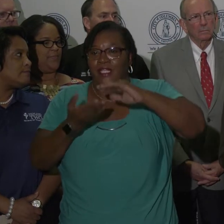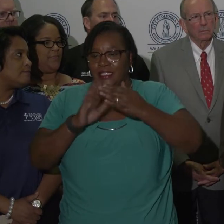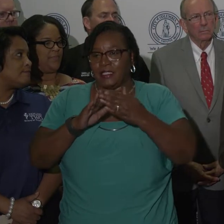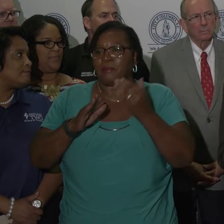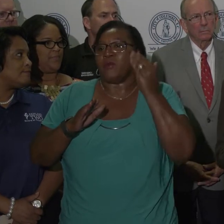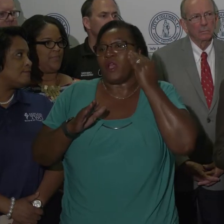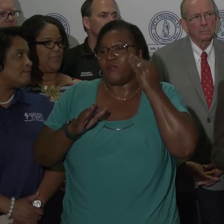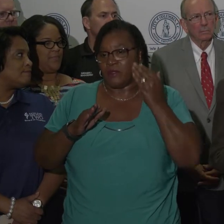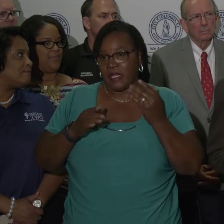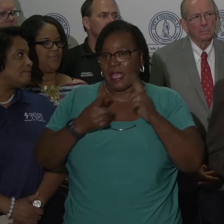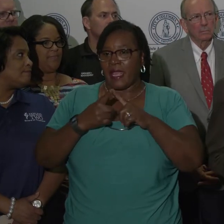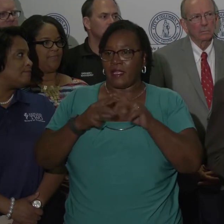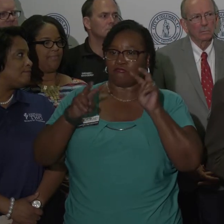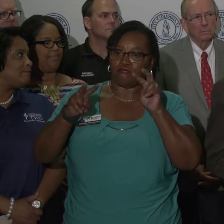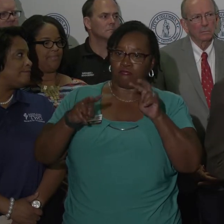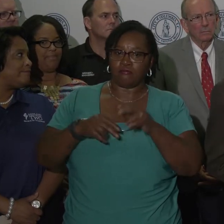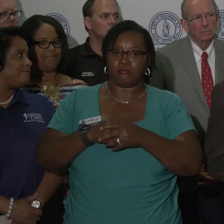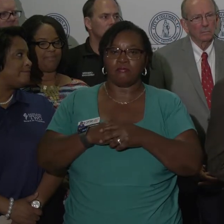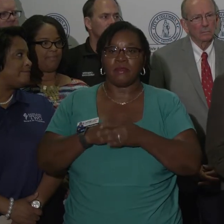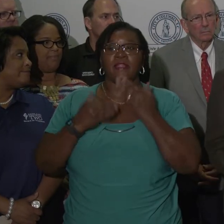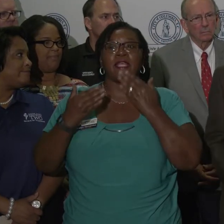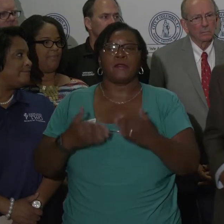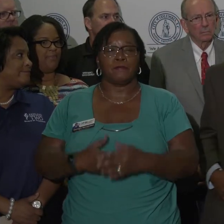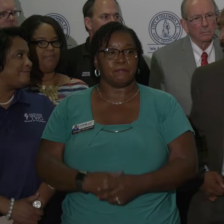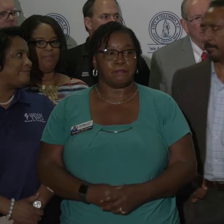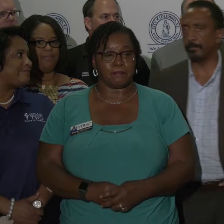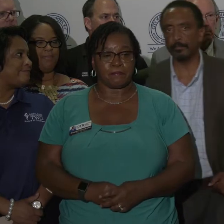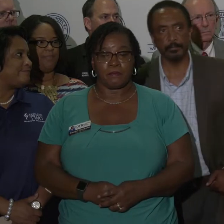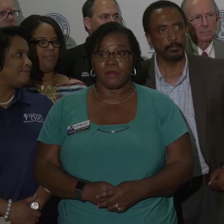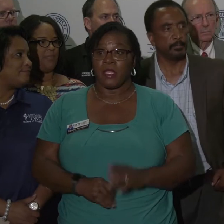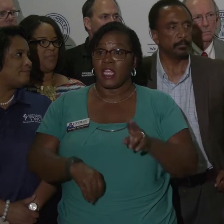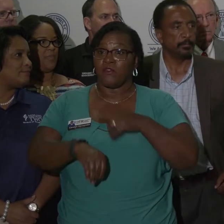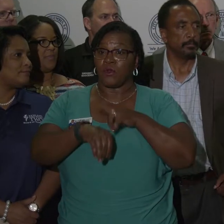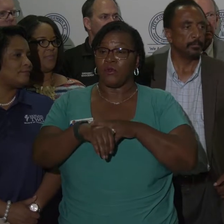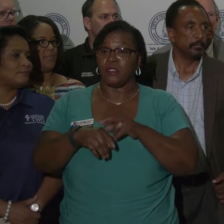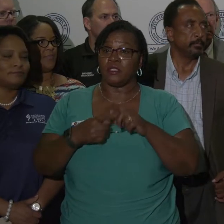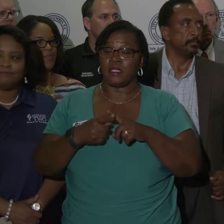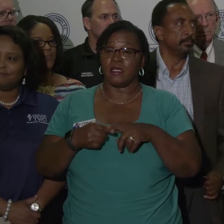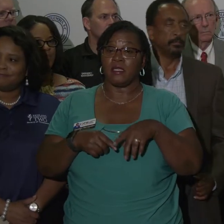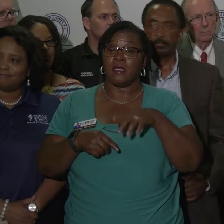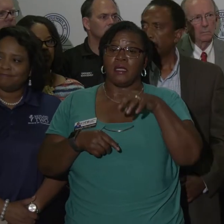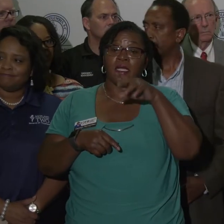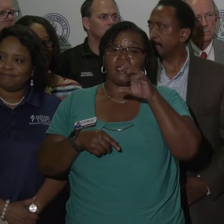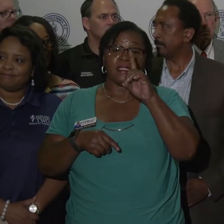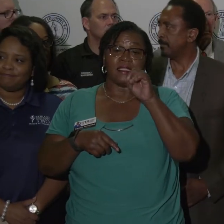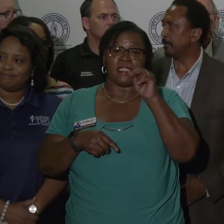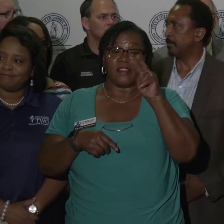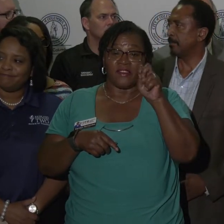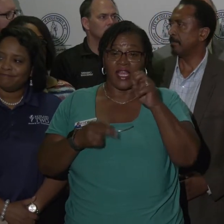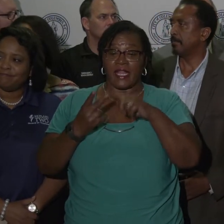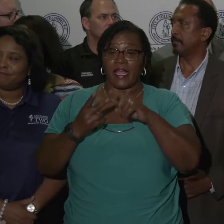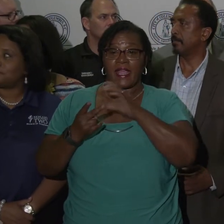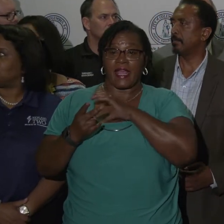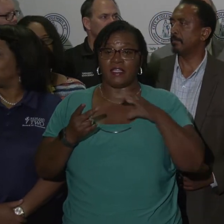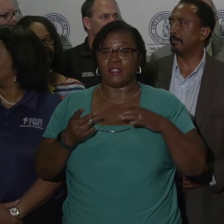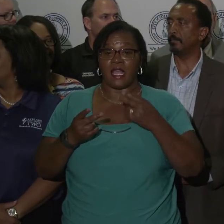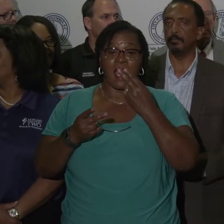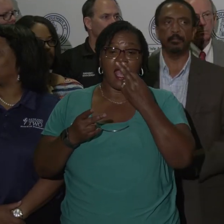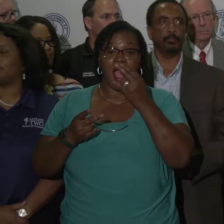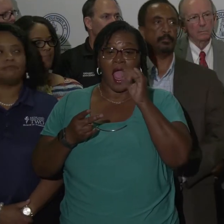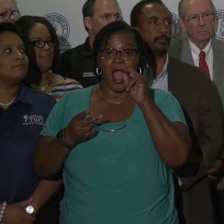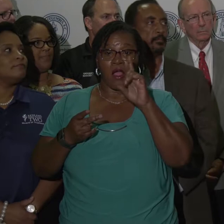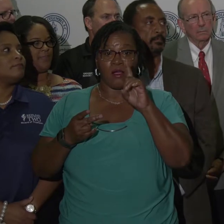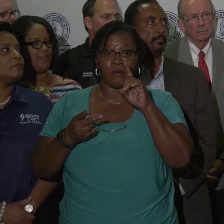mindful and vigilant of what's happening there. Thank you. Thank you. And of course, Mayor Pro Tem Devine and Councilman Howard Duvall